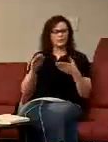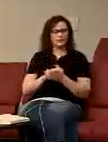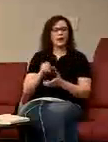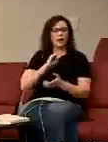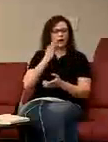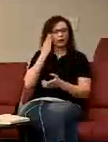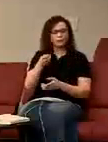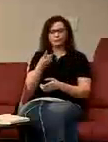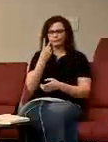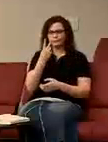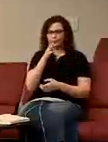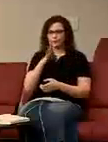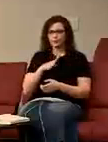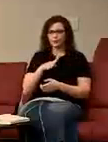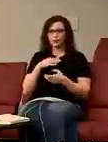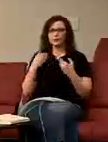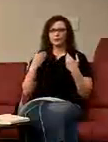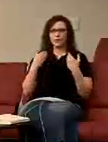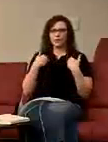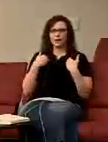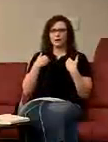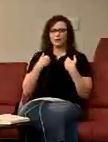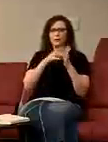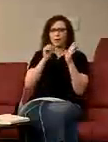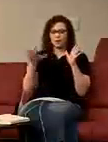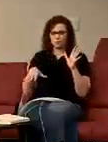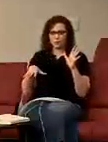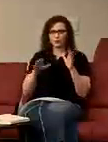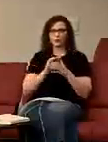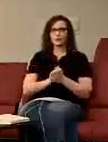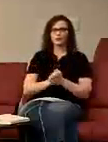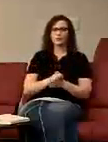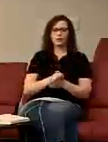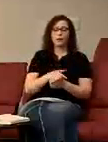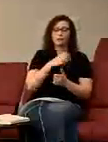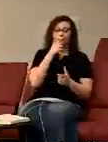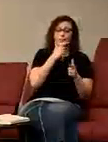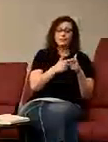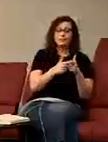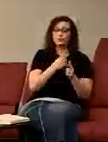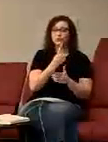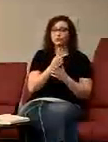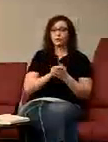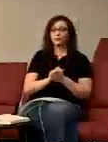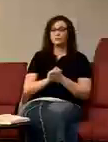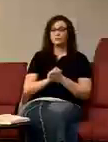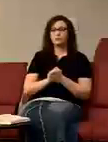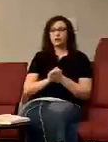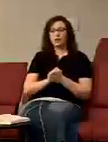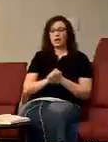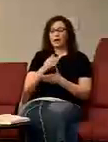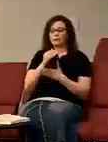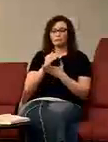had abortions. My sister's one, and both of them have a lot of PTSD. And from, I mean, it's a